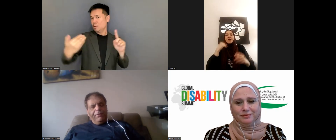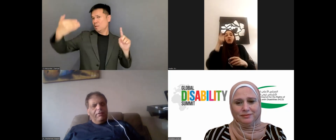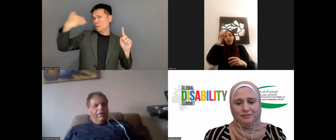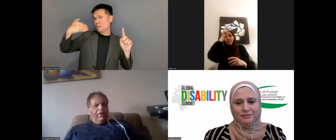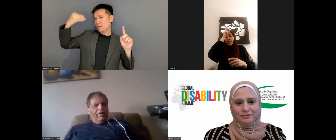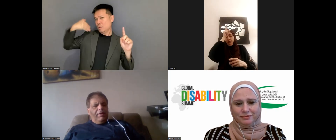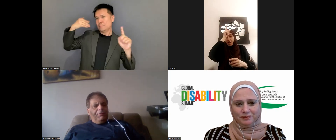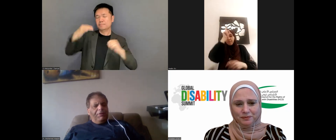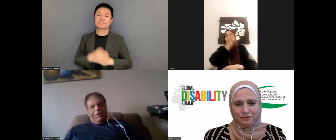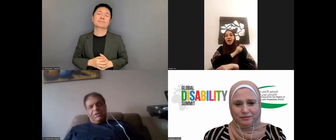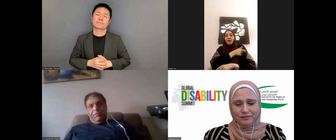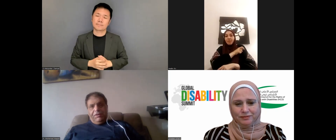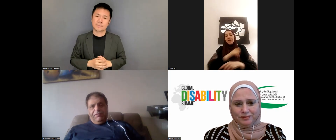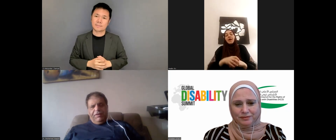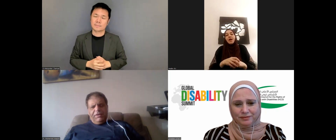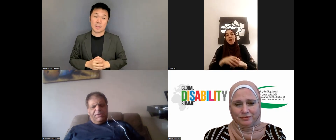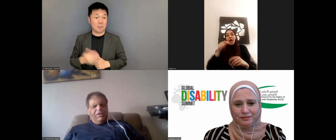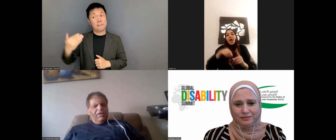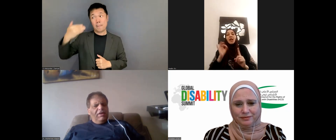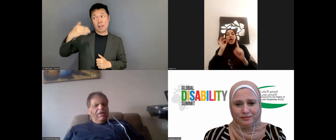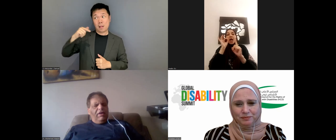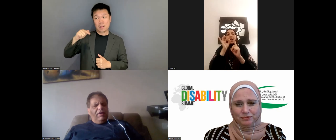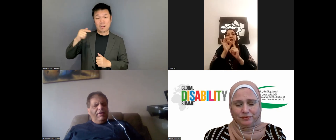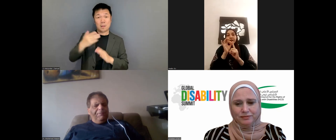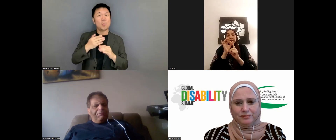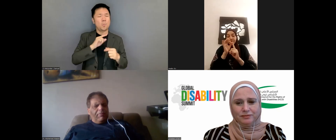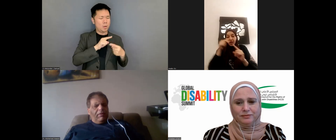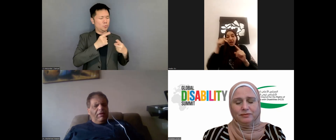coming pre-summit events